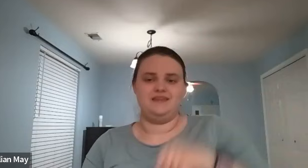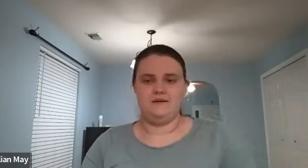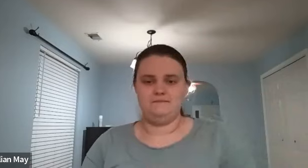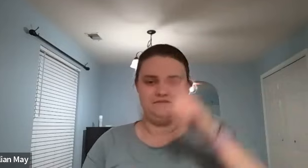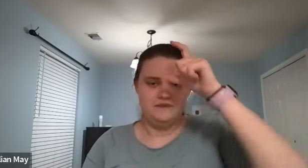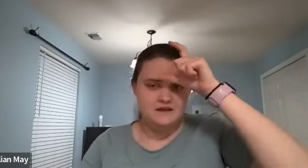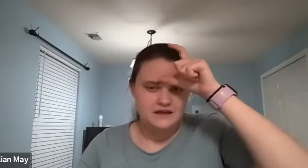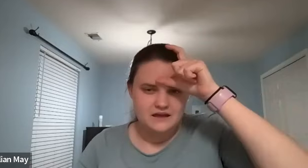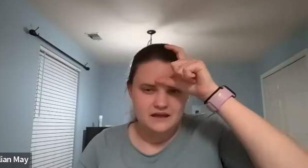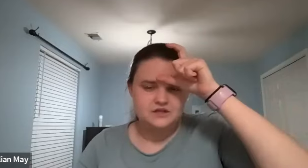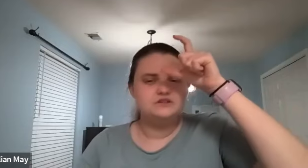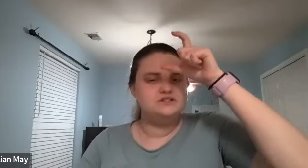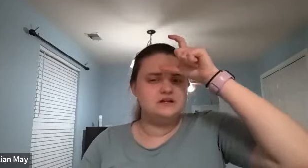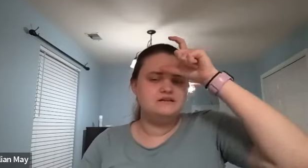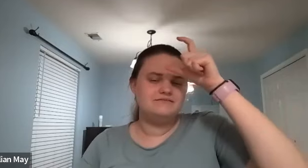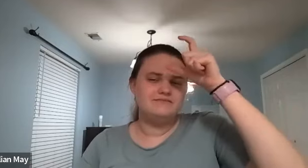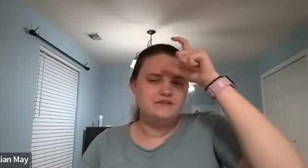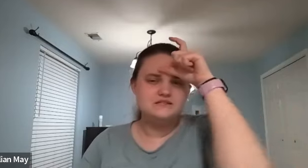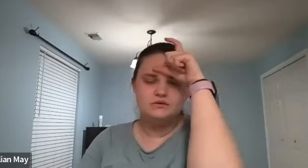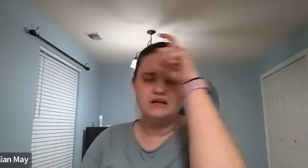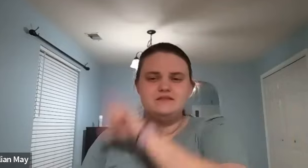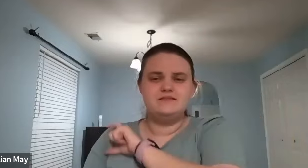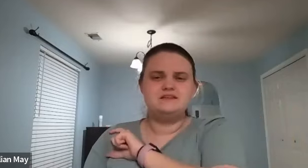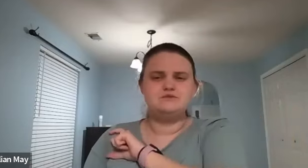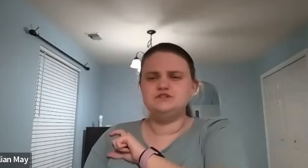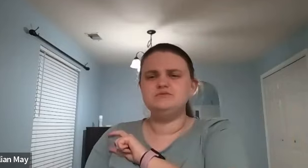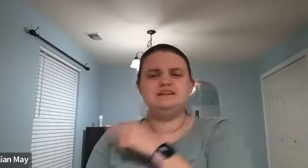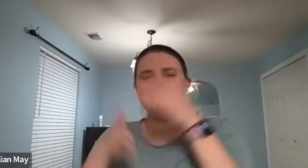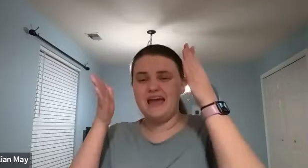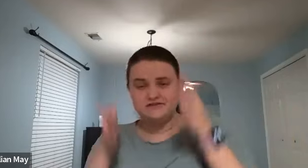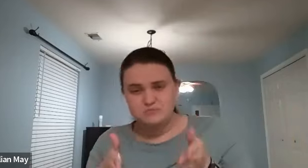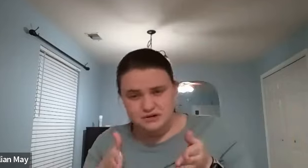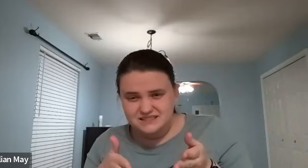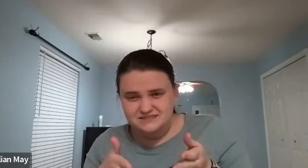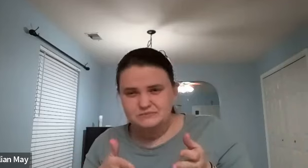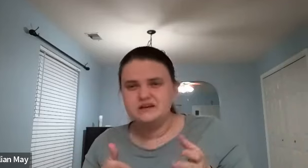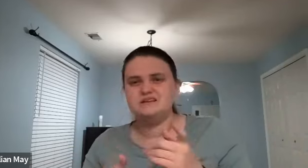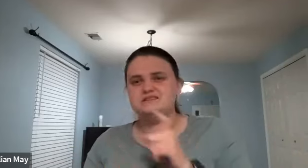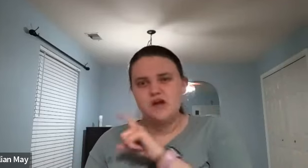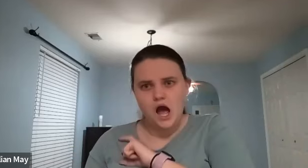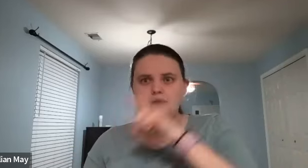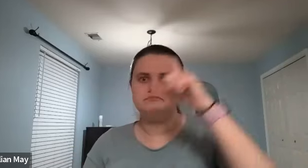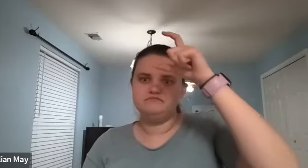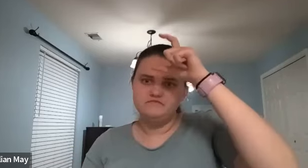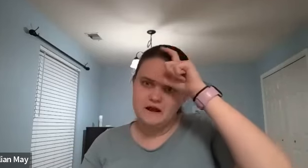Yeah. And you can do, in this one, you don't really need to add the person because cop,